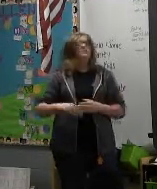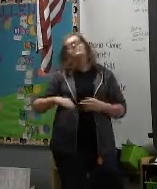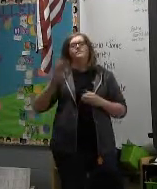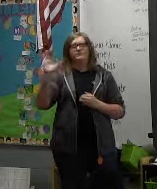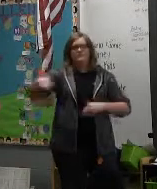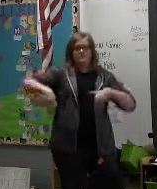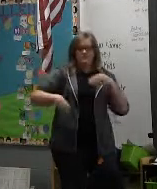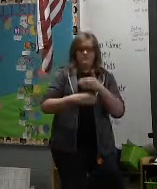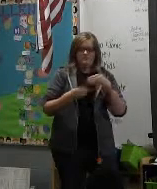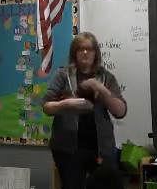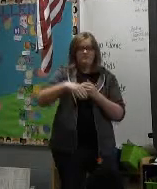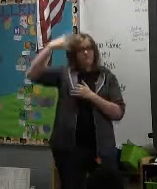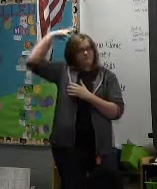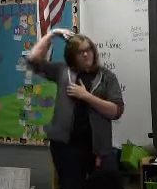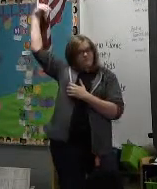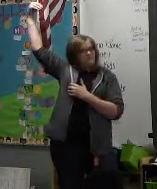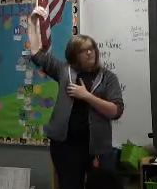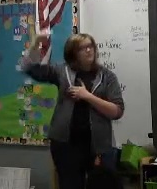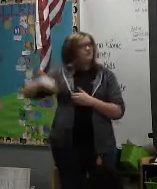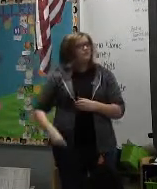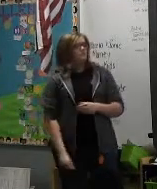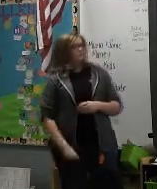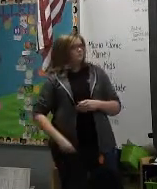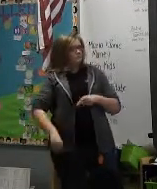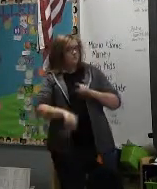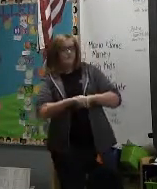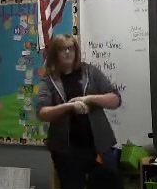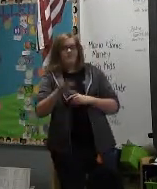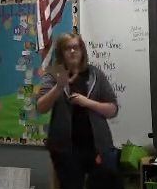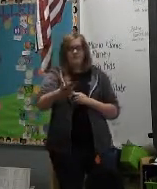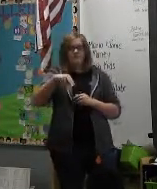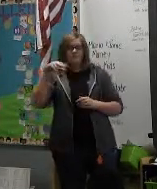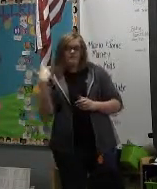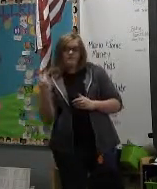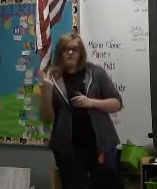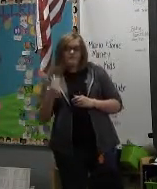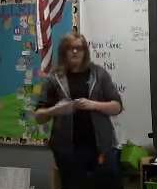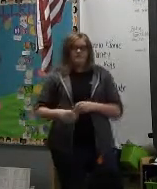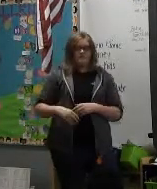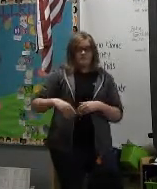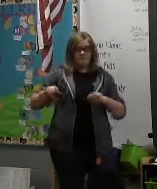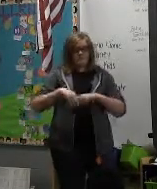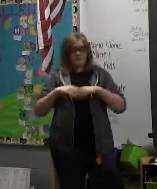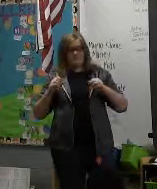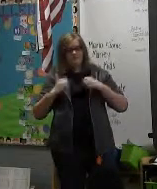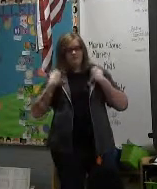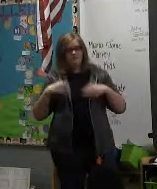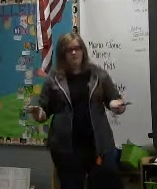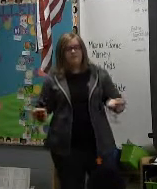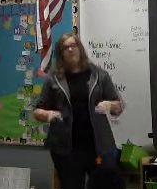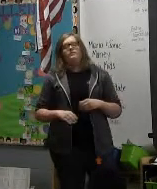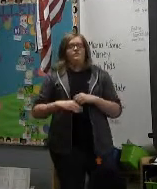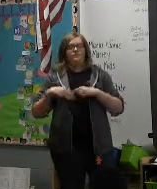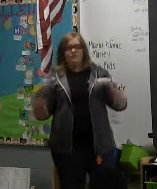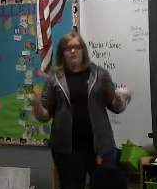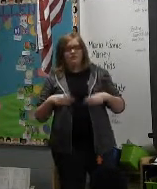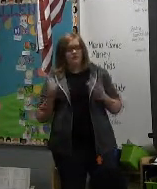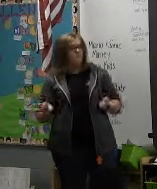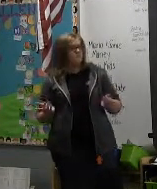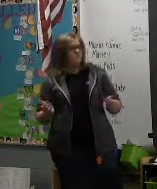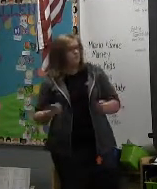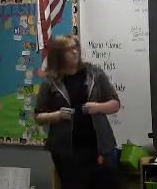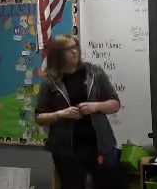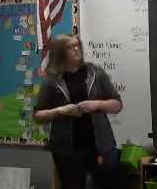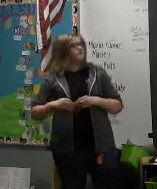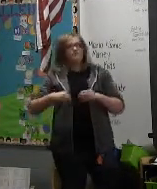a math wizard. By the time he was 3, he could already do everything from simple math